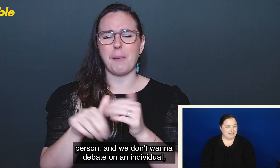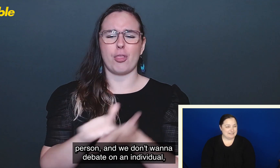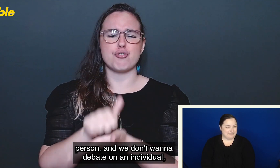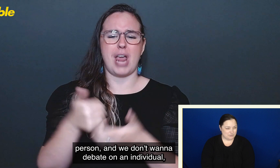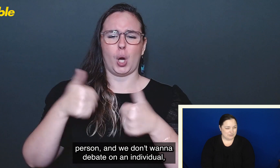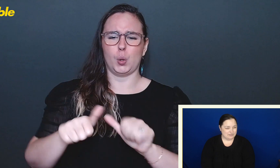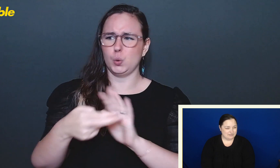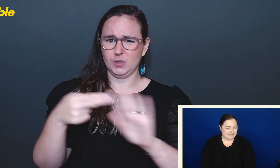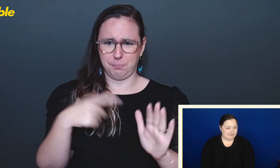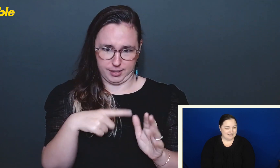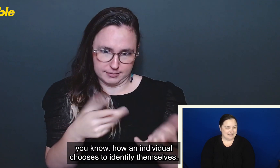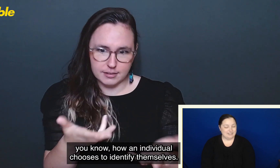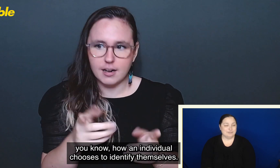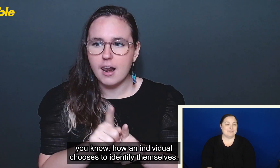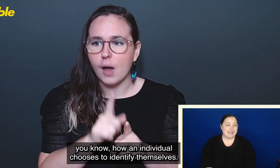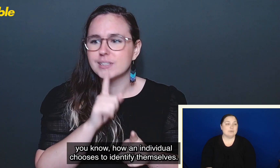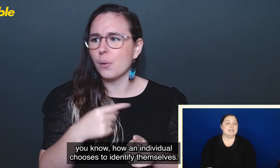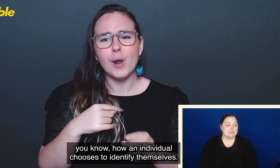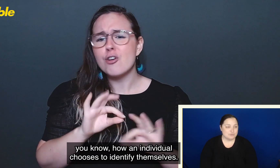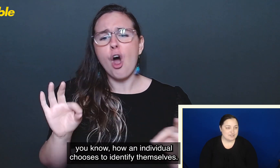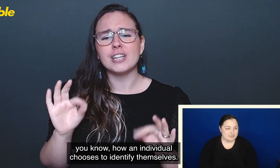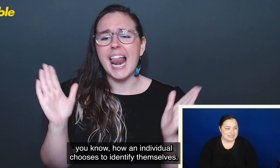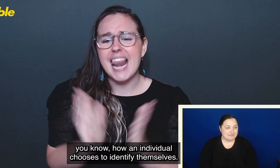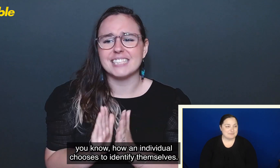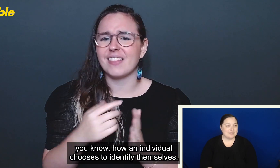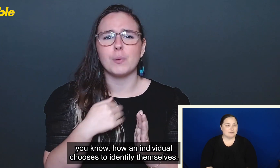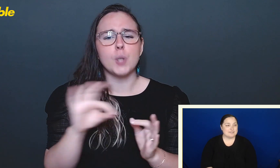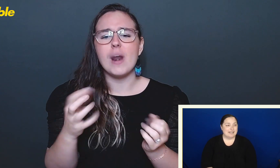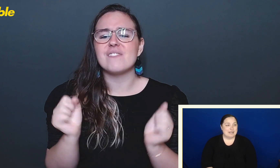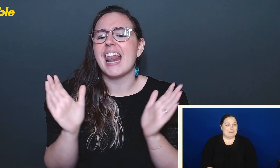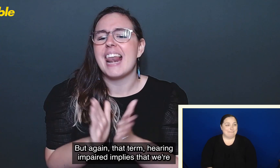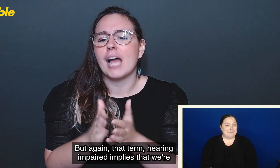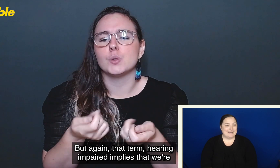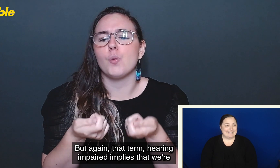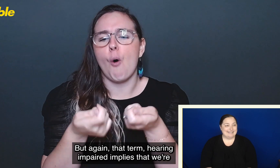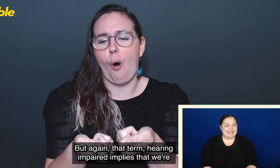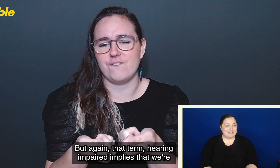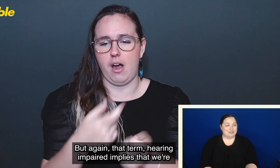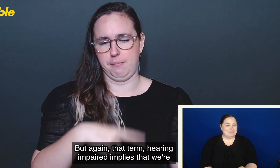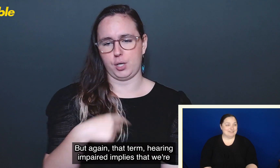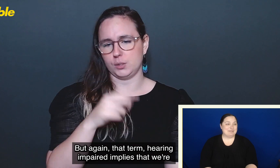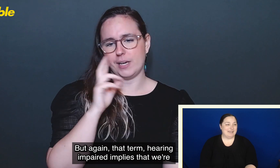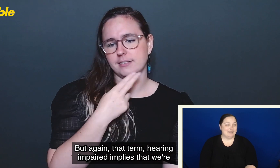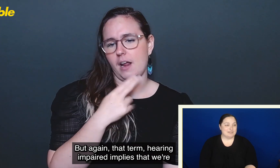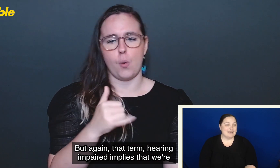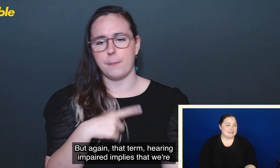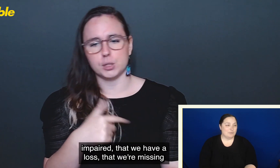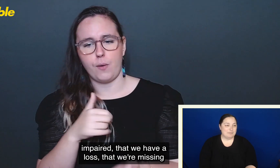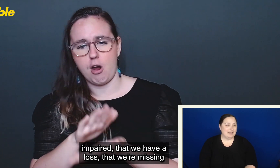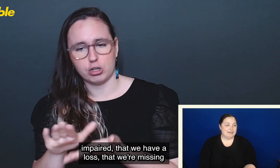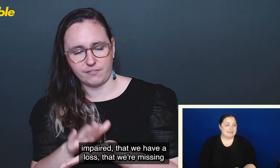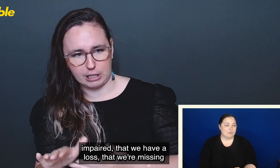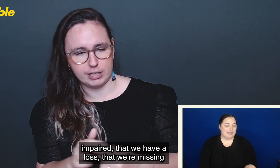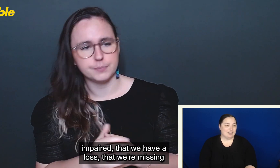on an individual, you know, how an individual chooses to identify themselves. But again, that term hearing impaired implies that